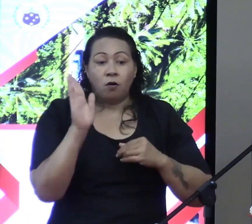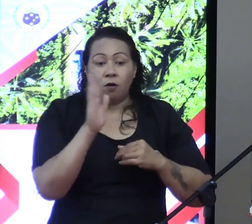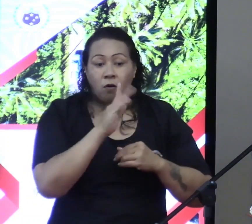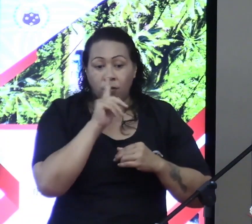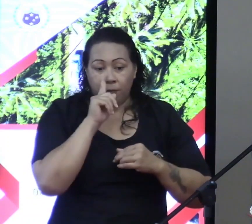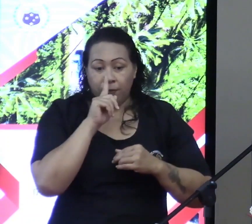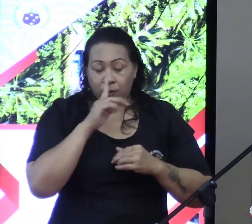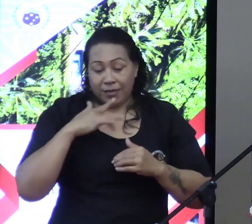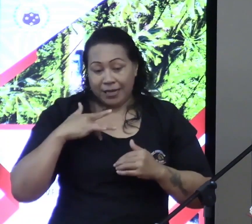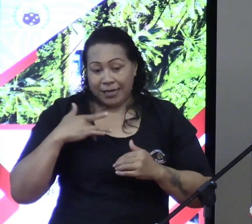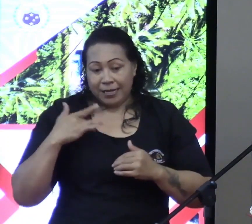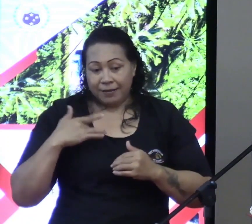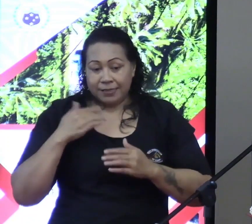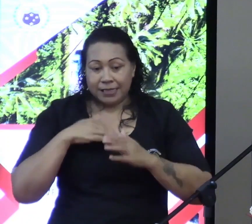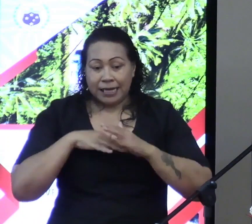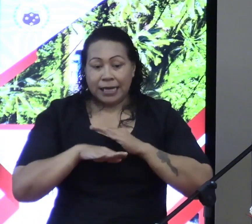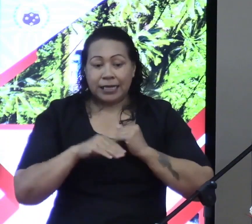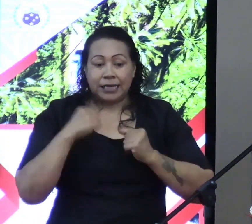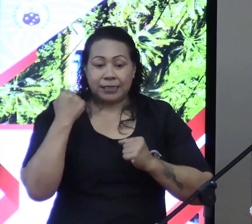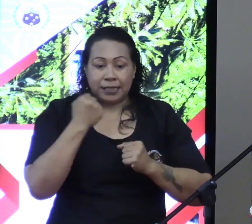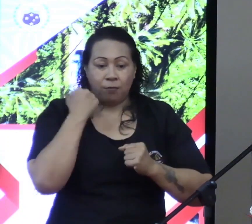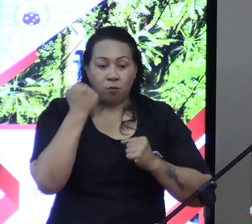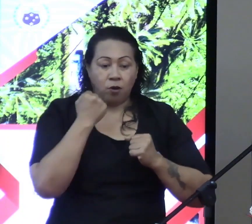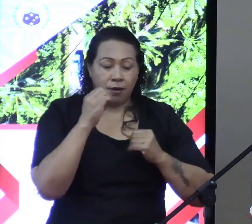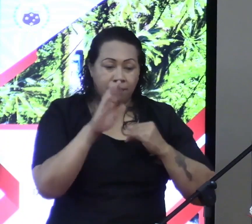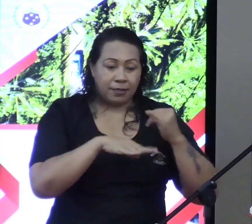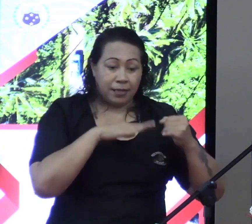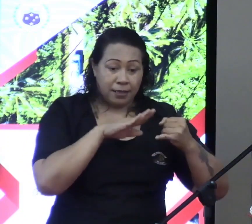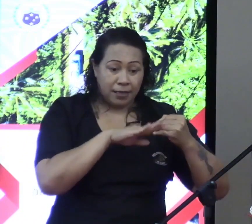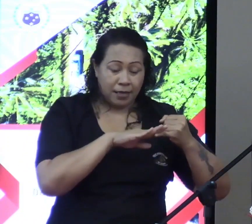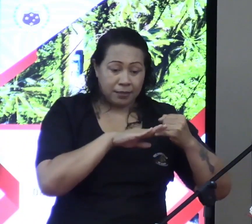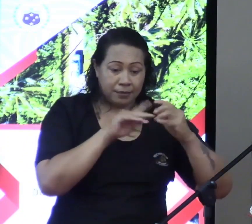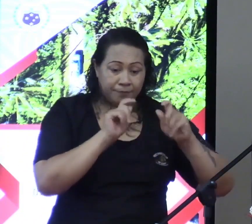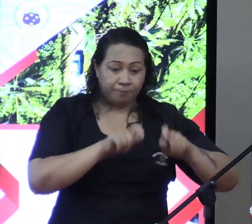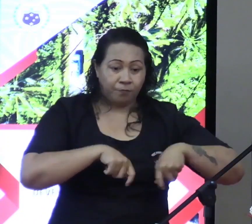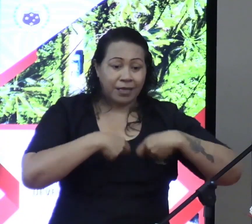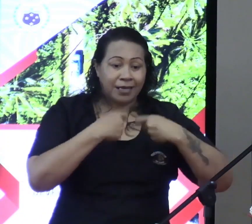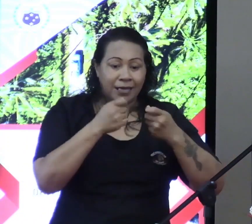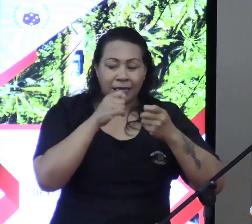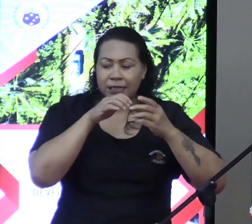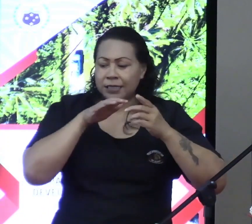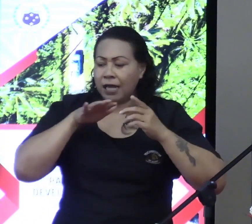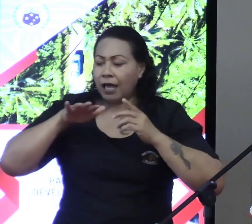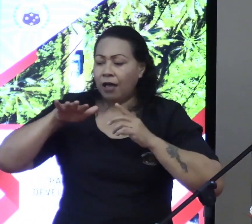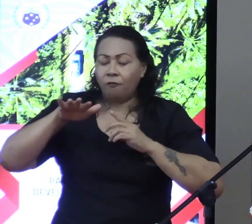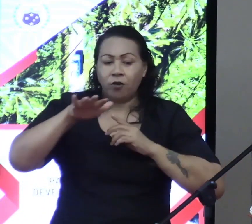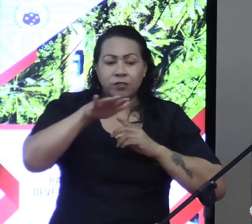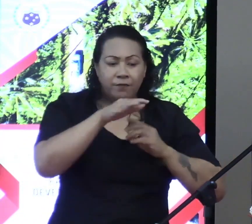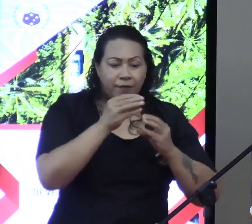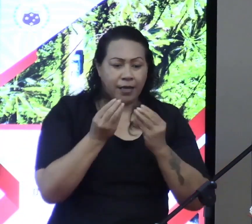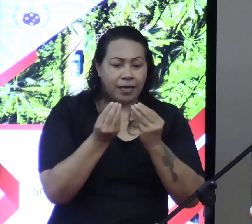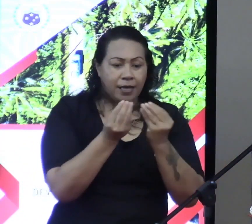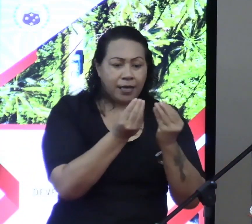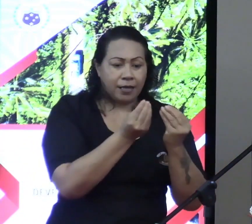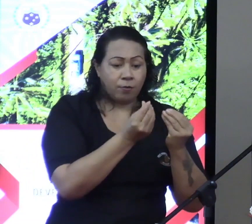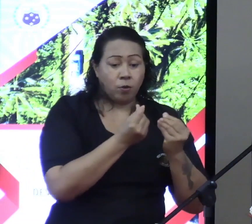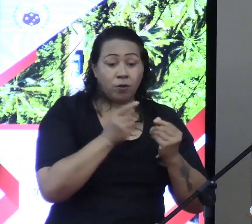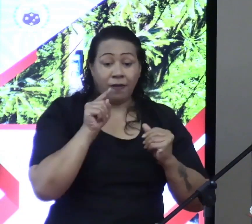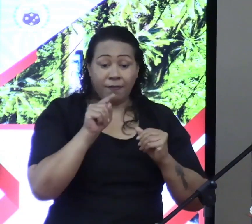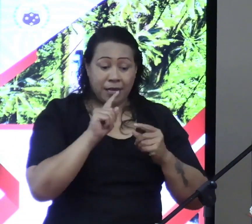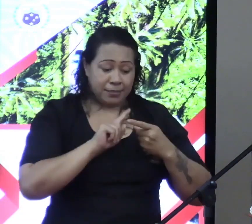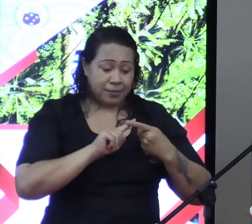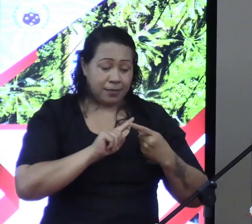Samoa. And lastly, to cultivate a diversified economy that is